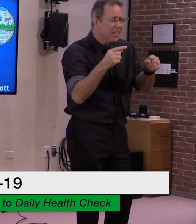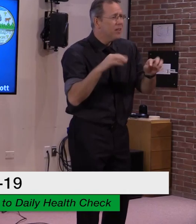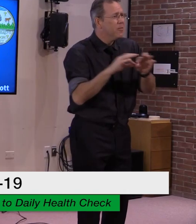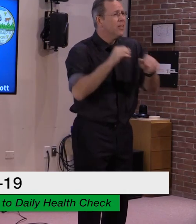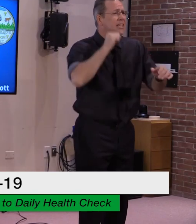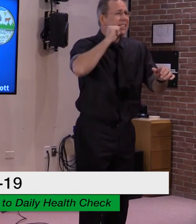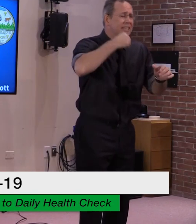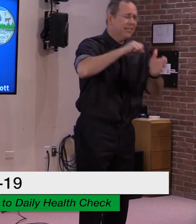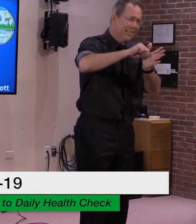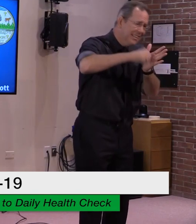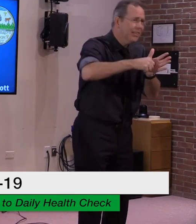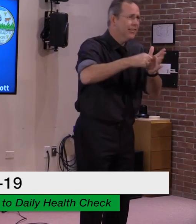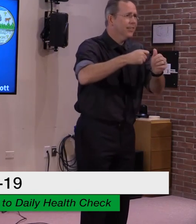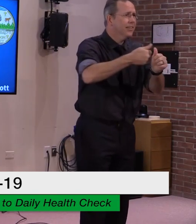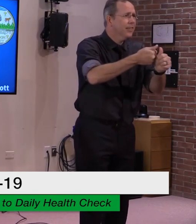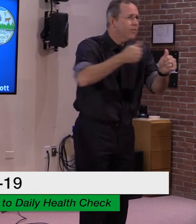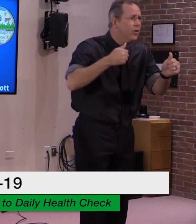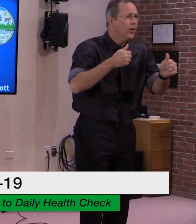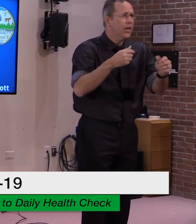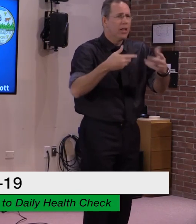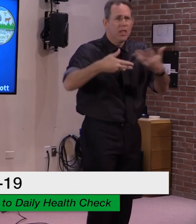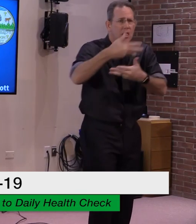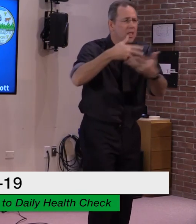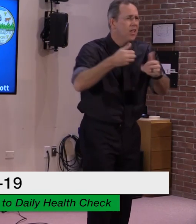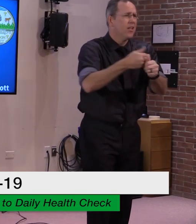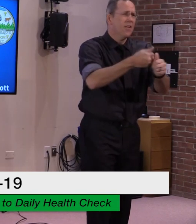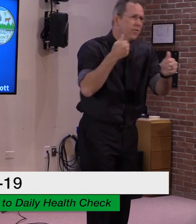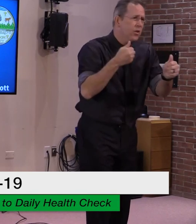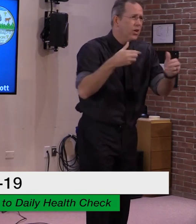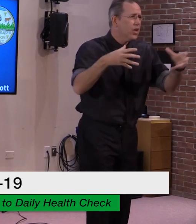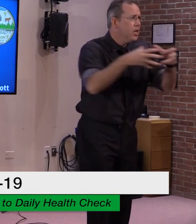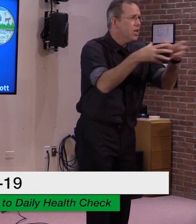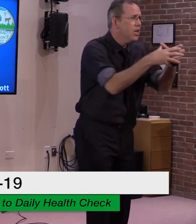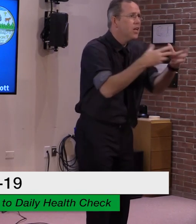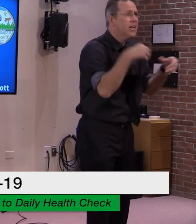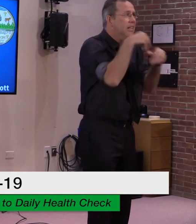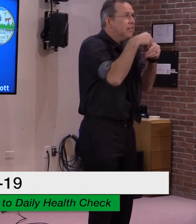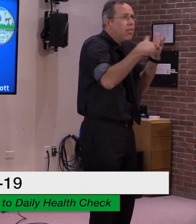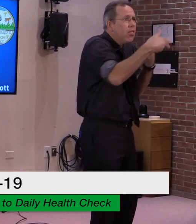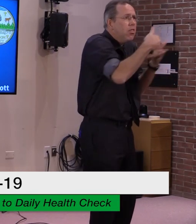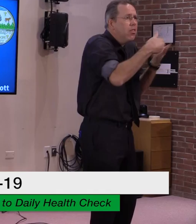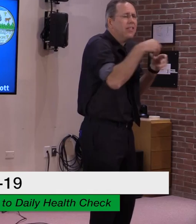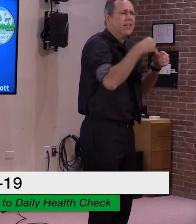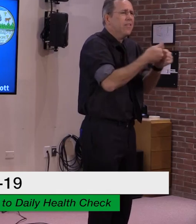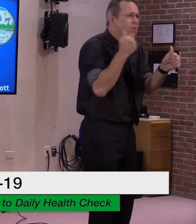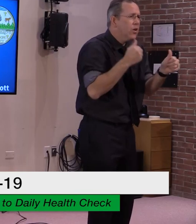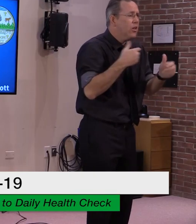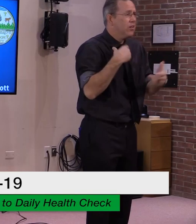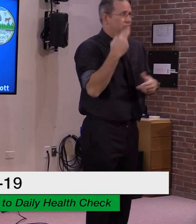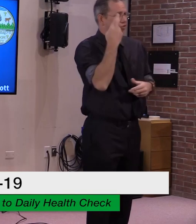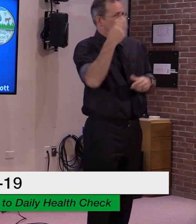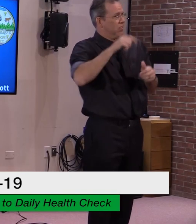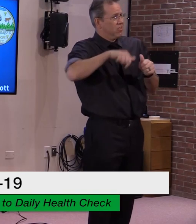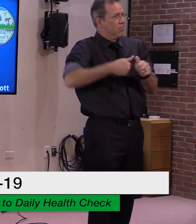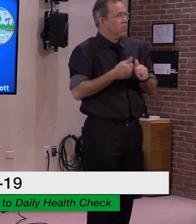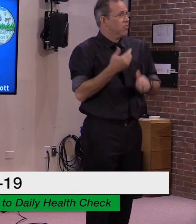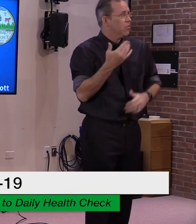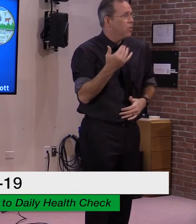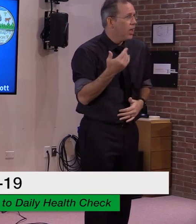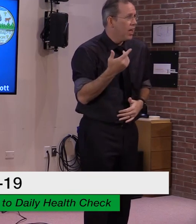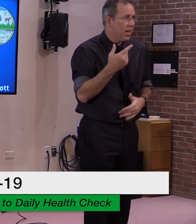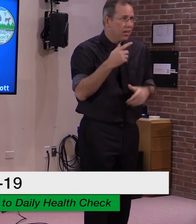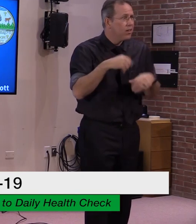hope that adults will realize the need to sacrifice in order to give our kids this important time in their